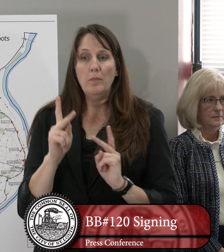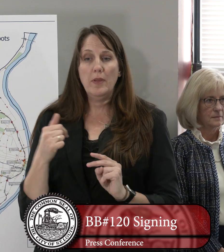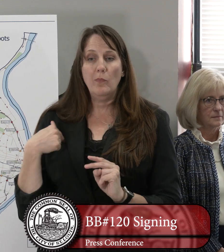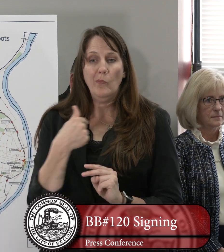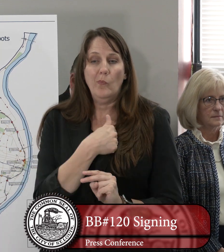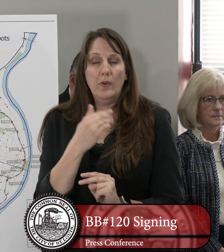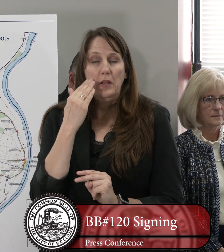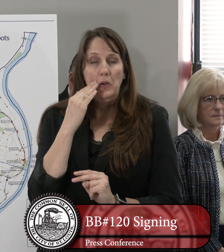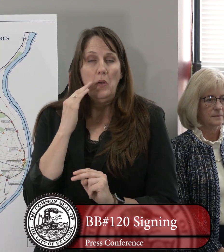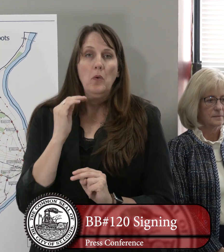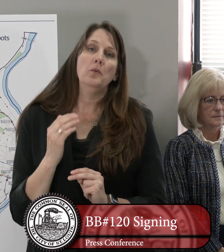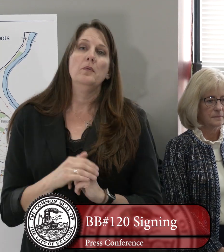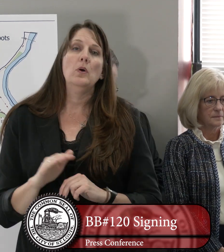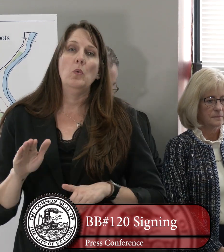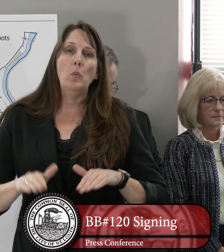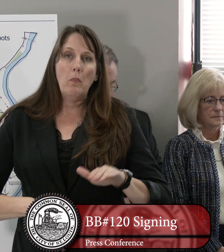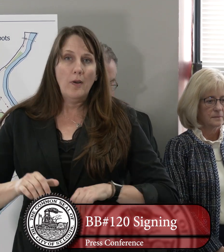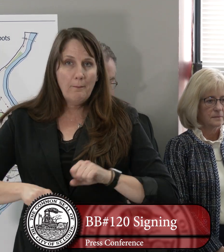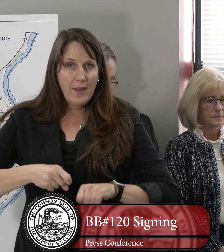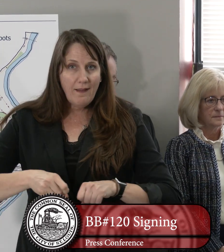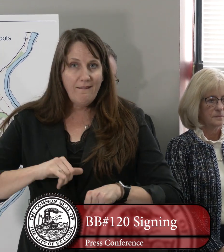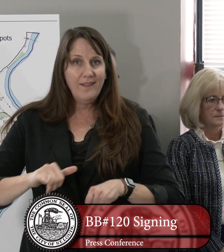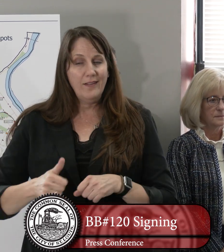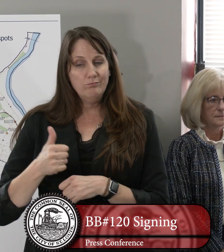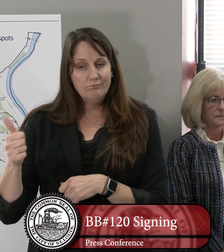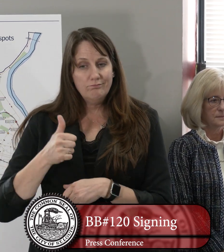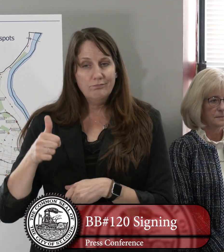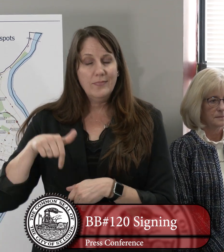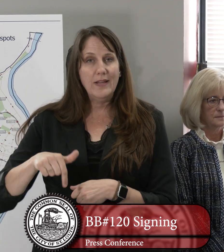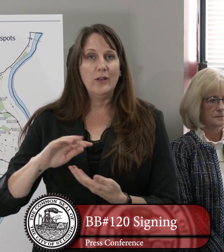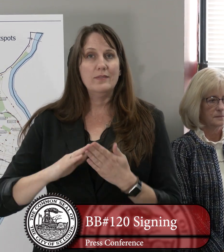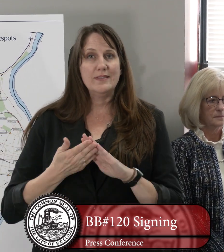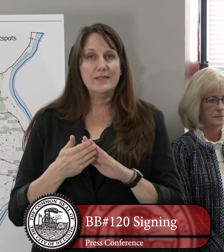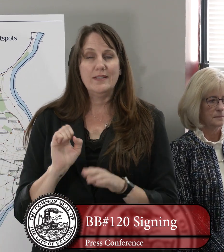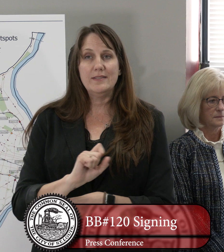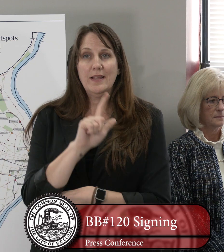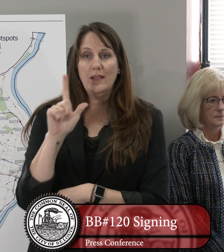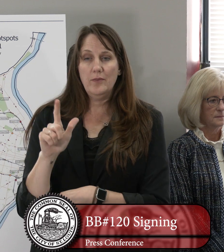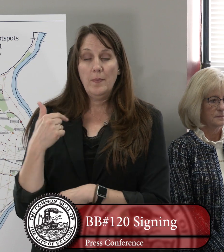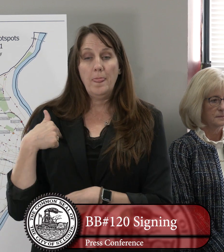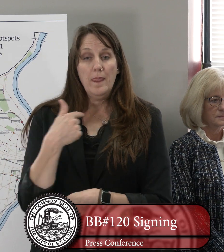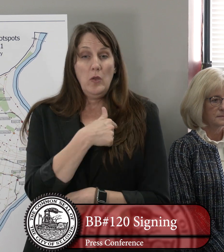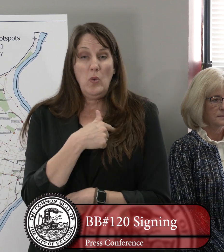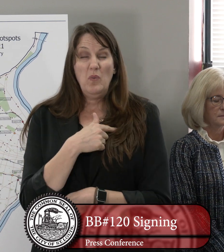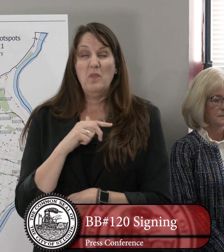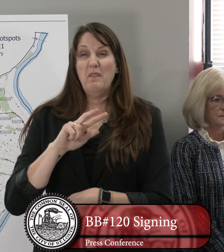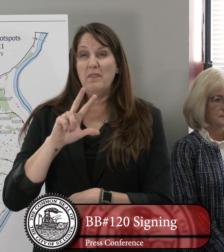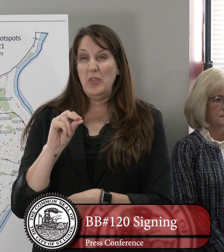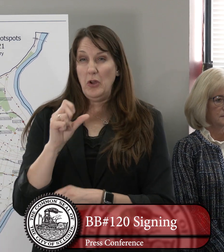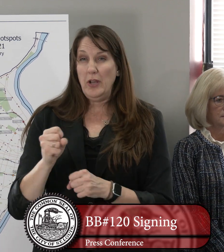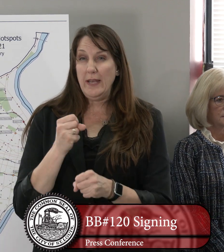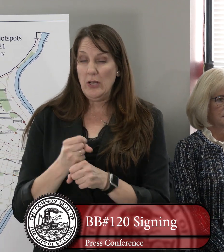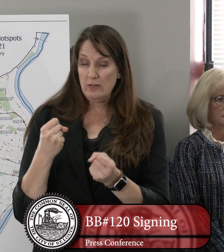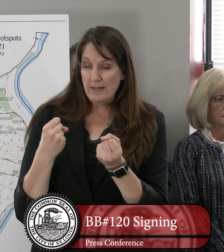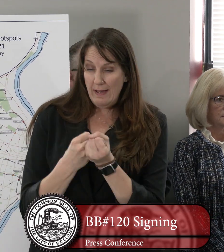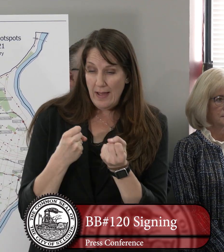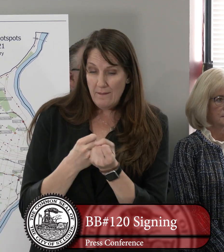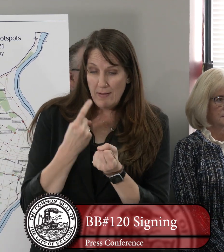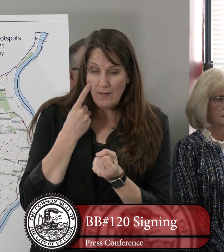in the city of St. Louis. TrailNet has spent the last 3 decades advocating for the city to invest in our